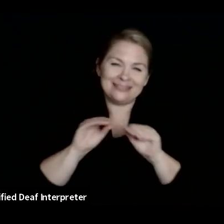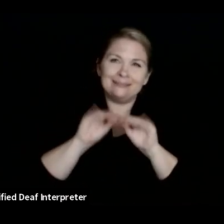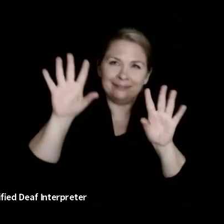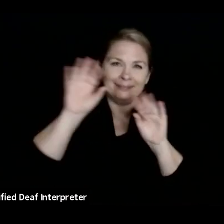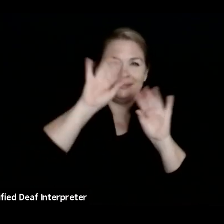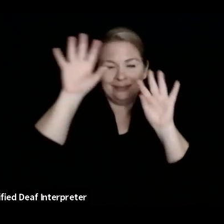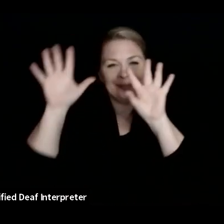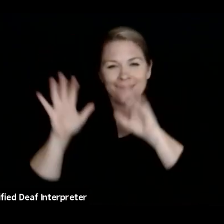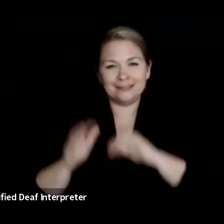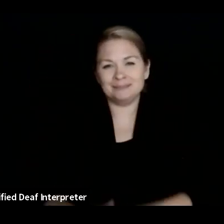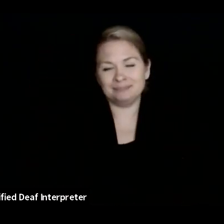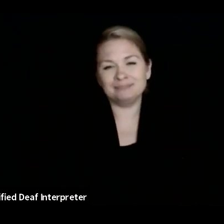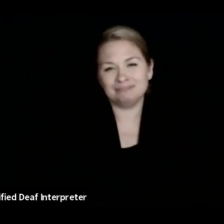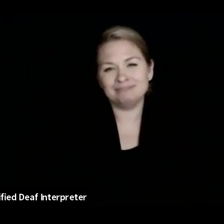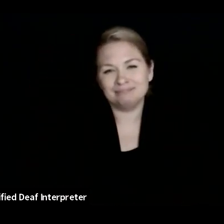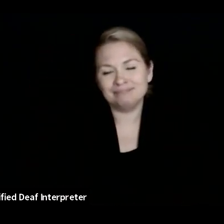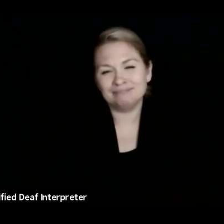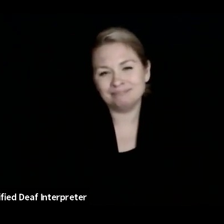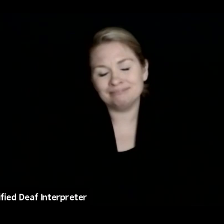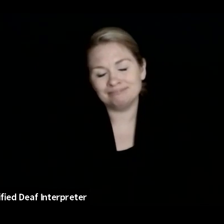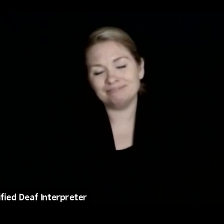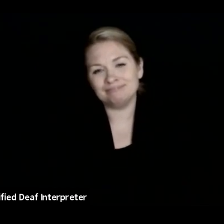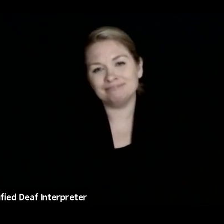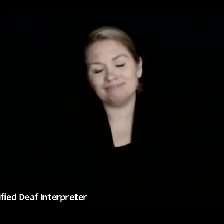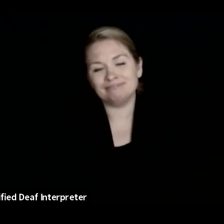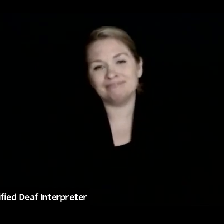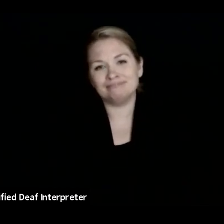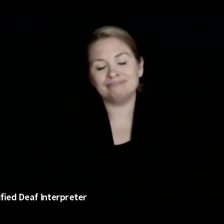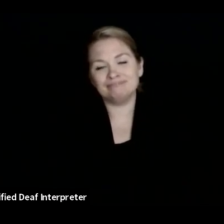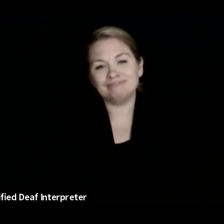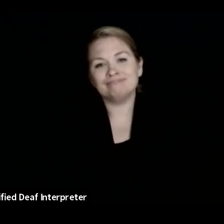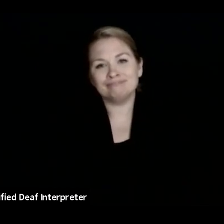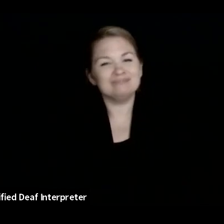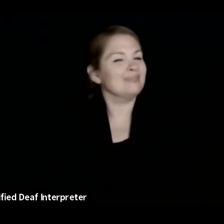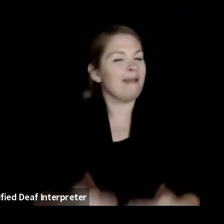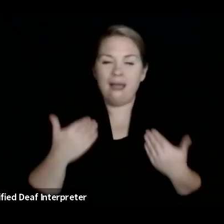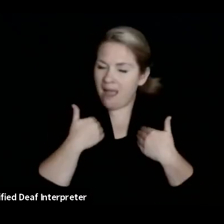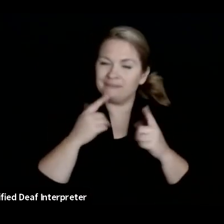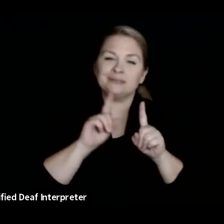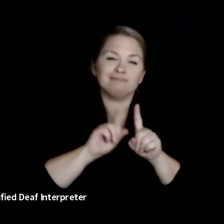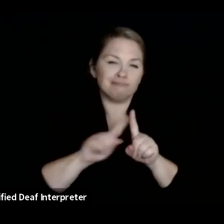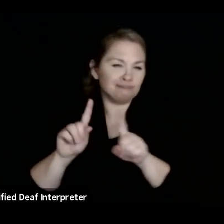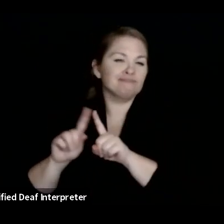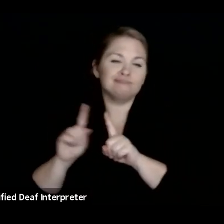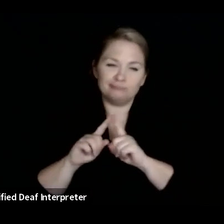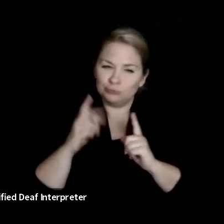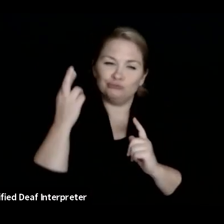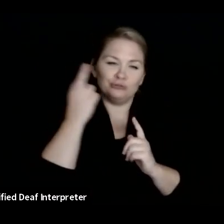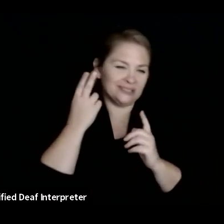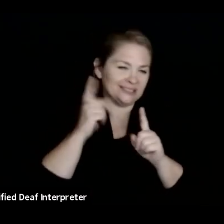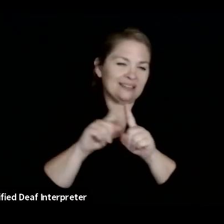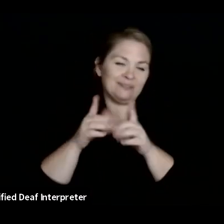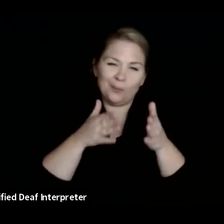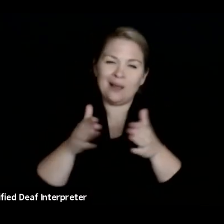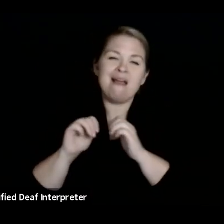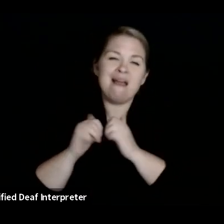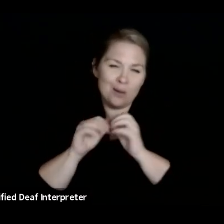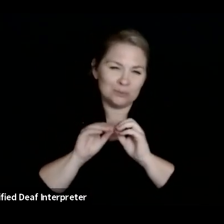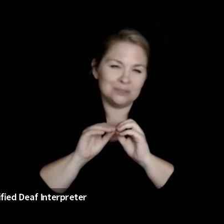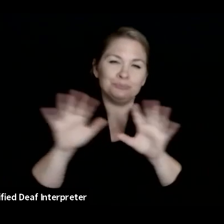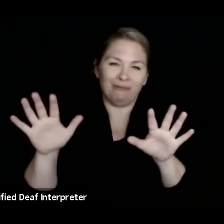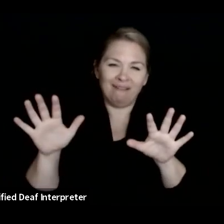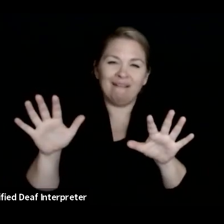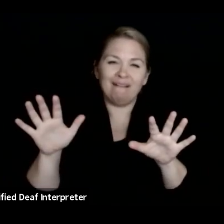community and then the person has left, and so there's no more issue in the community. We're seeing transmission across the state, and that's why we